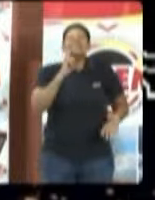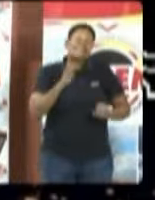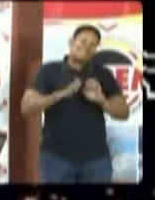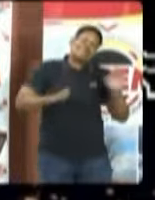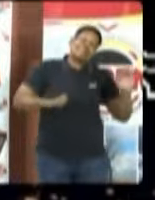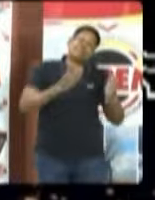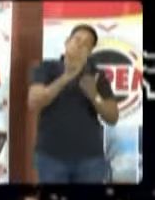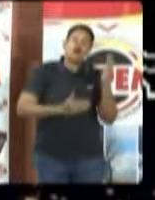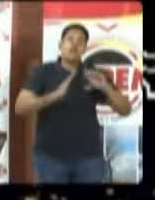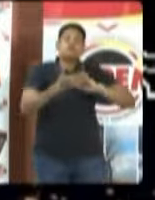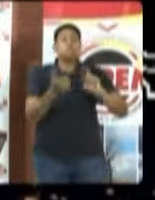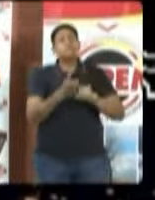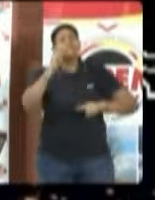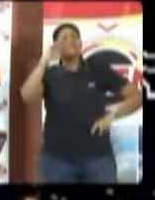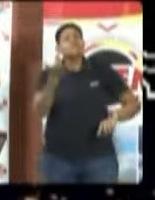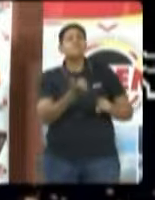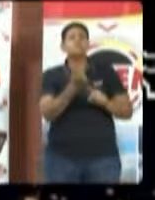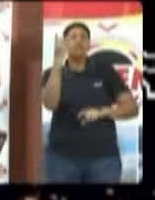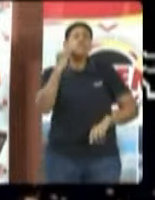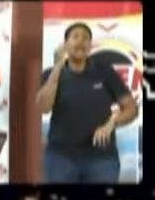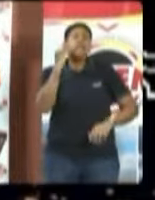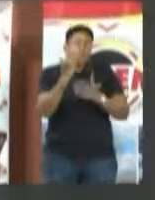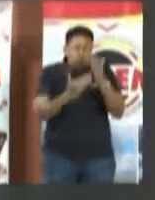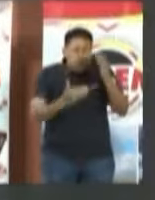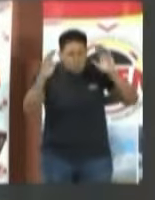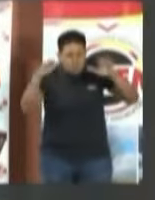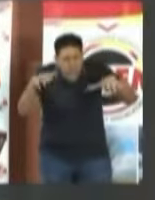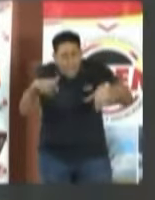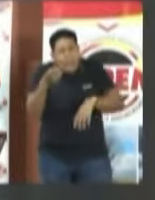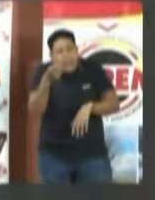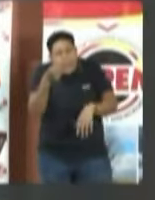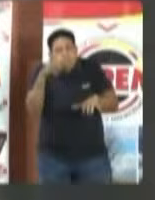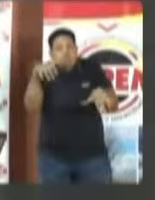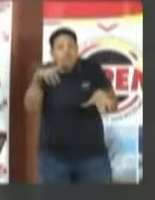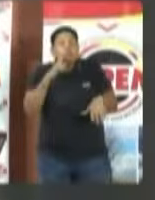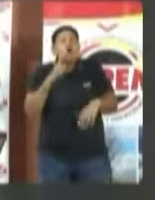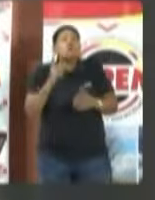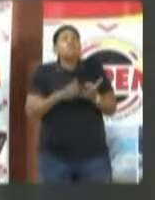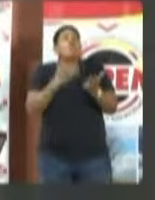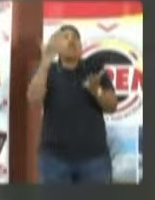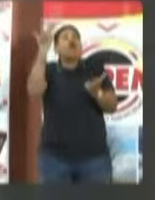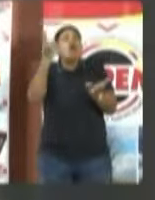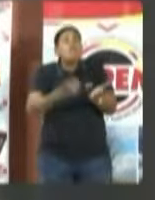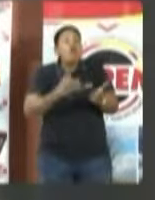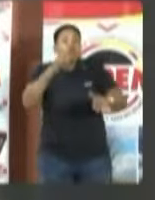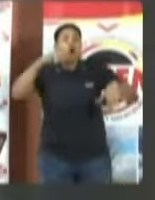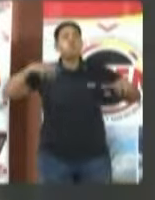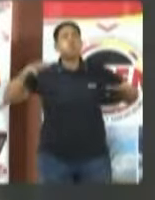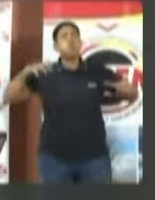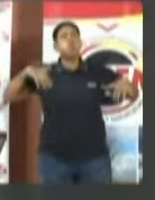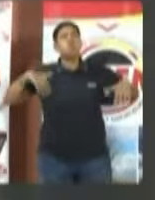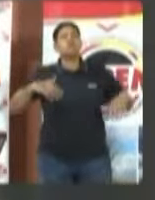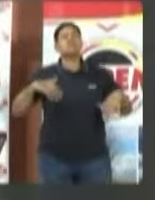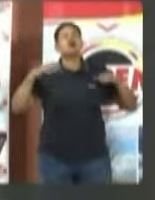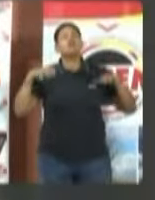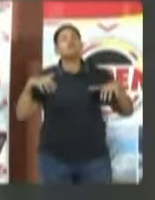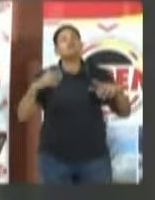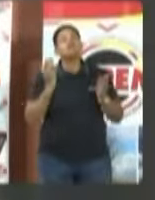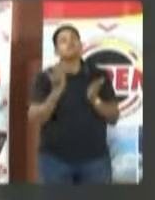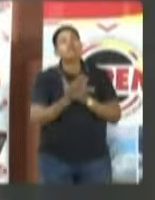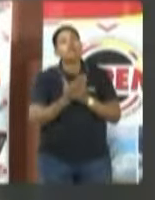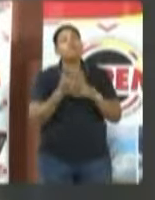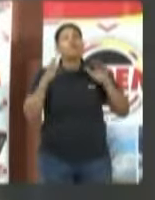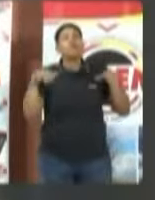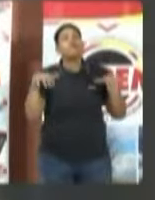eastern part of the island, it seemed to have been experiencing some rainfall, but it's not consistent. It's really periods of rainfall